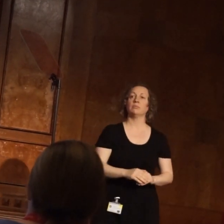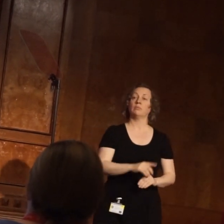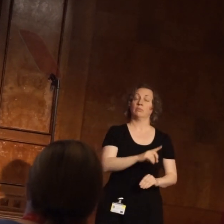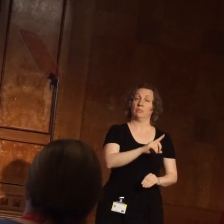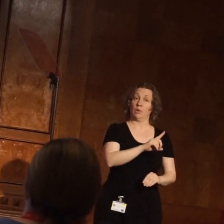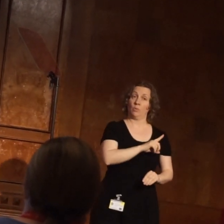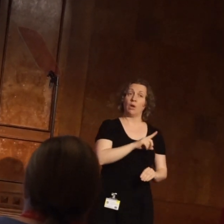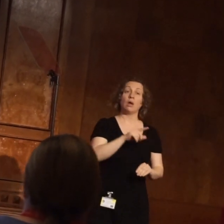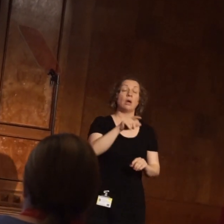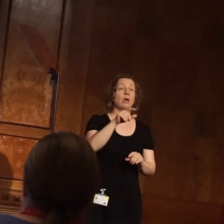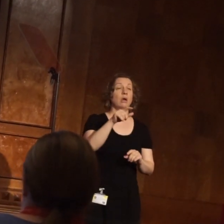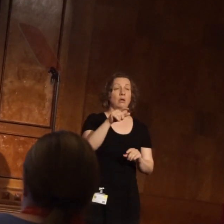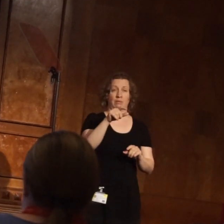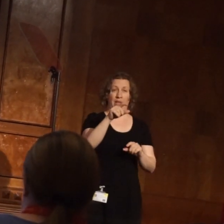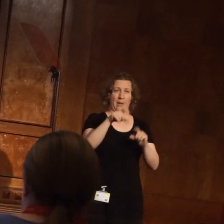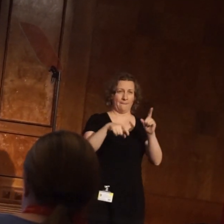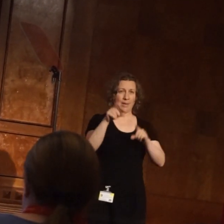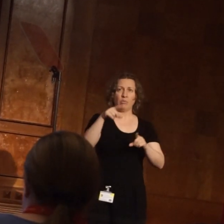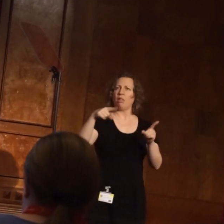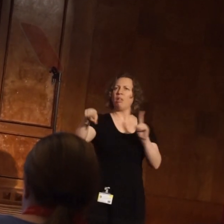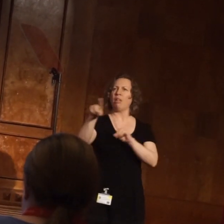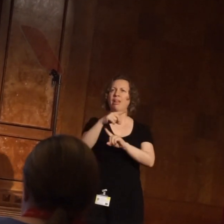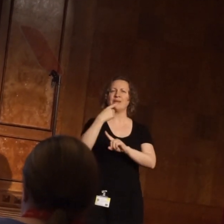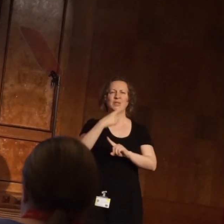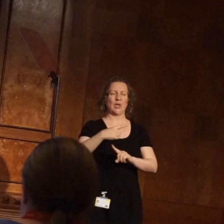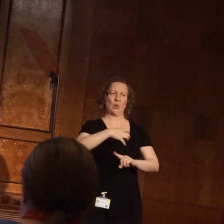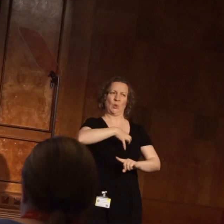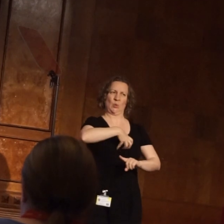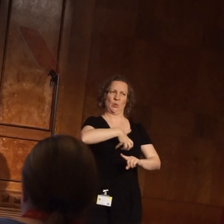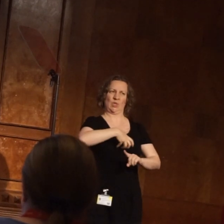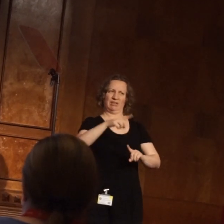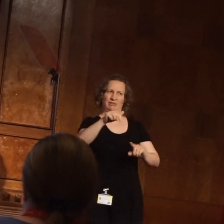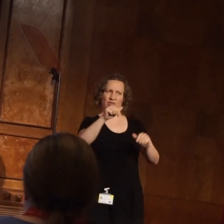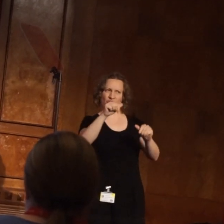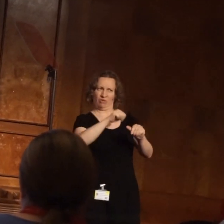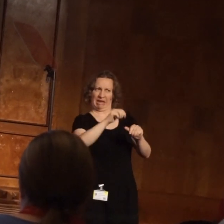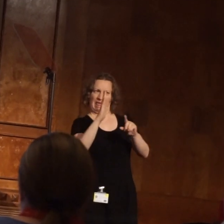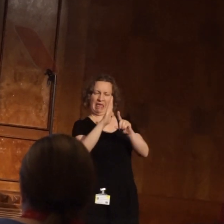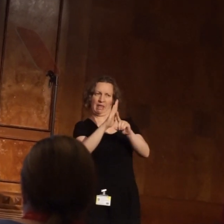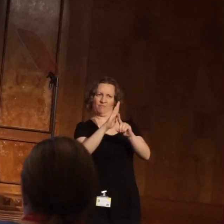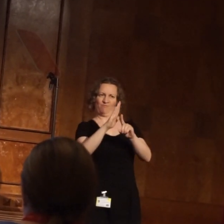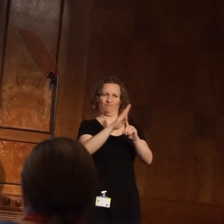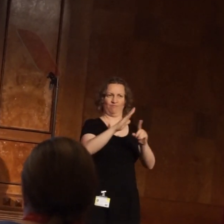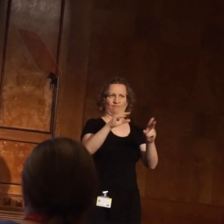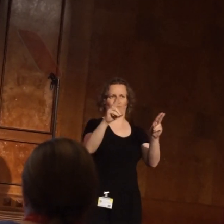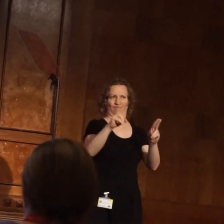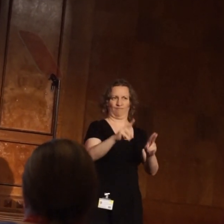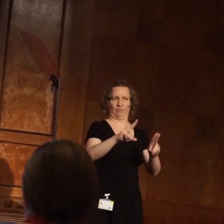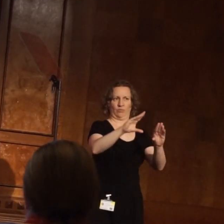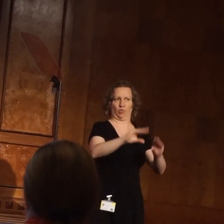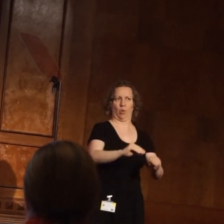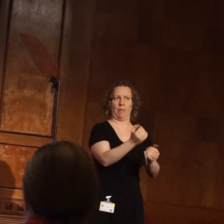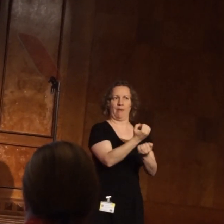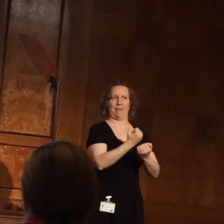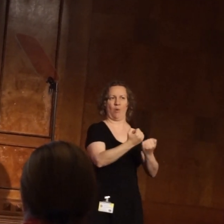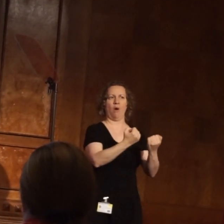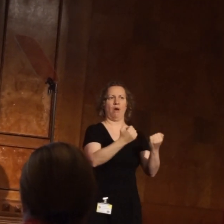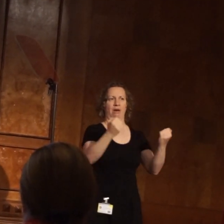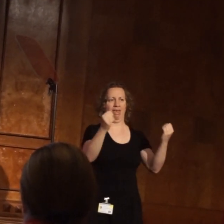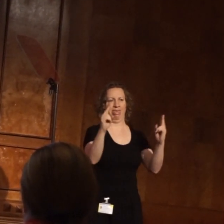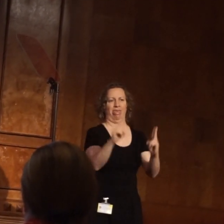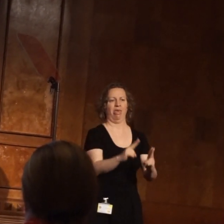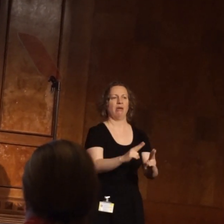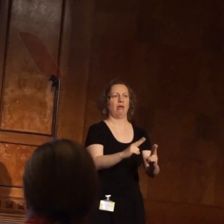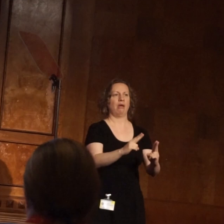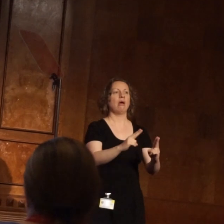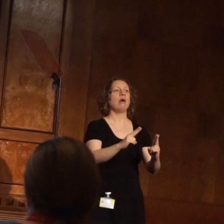Those who seek to weaken trade unions are undermining action to deal with sexual harassment and sexism at work. Trade unions